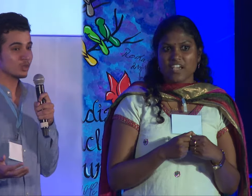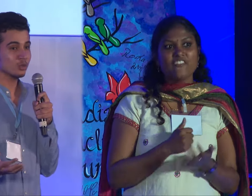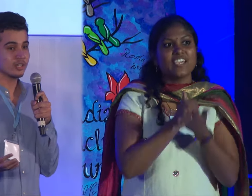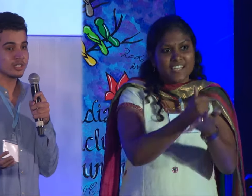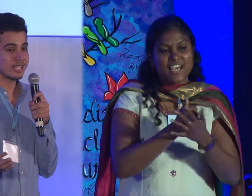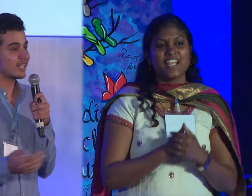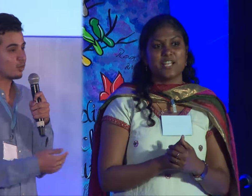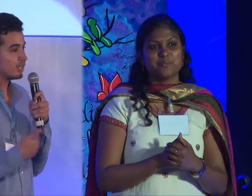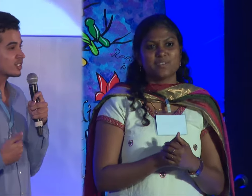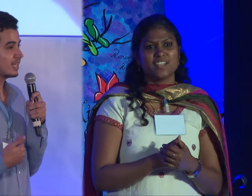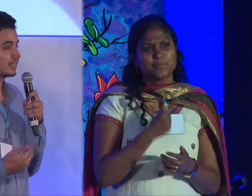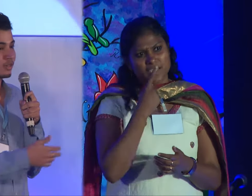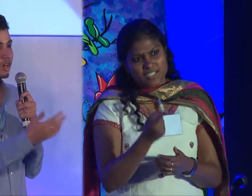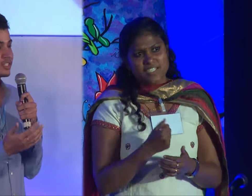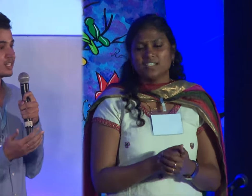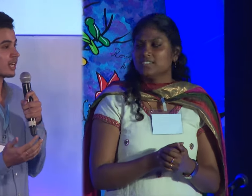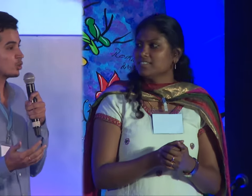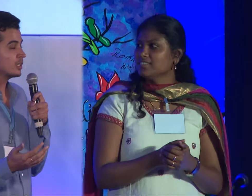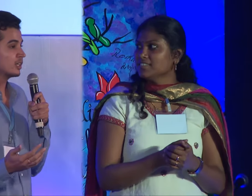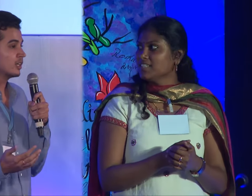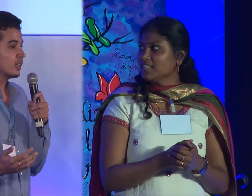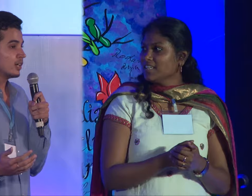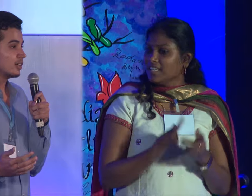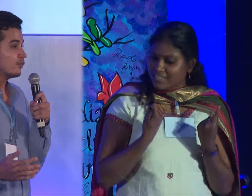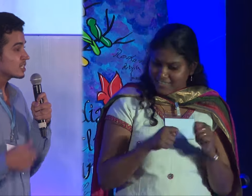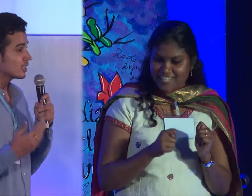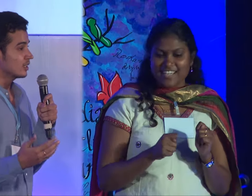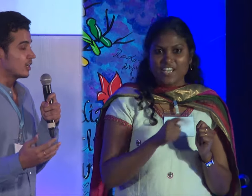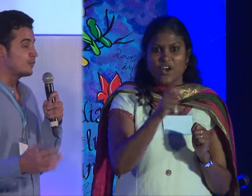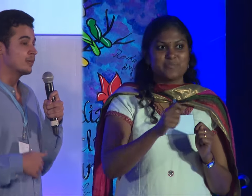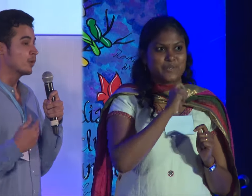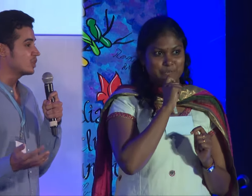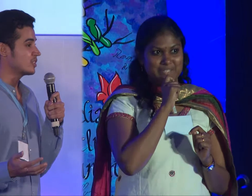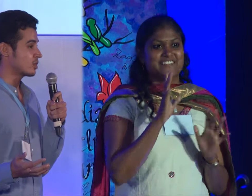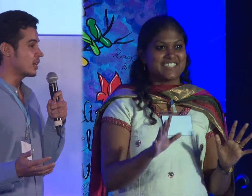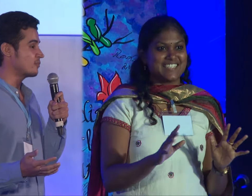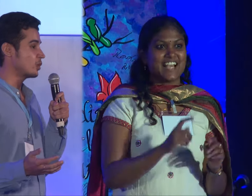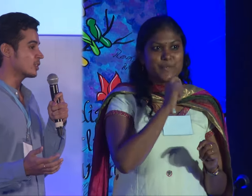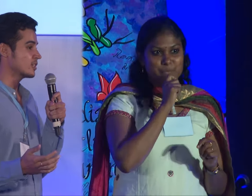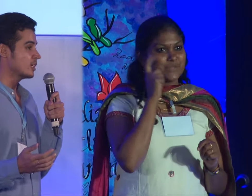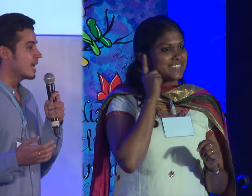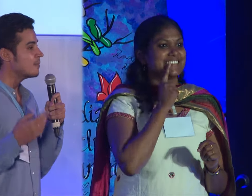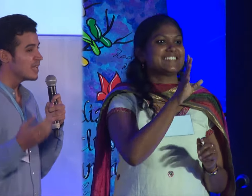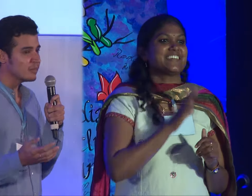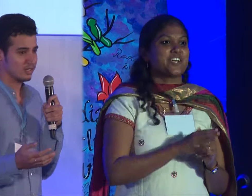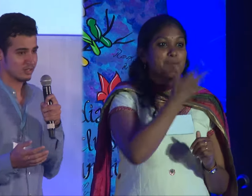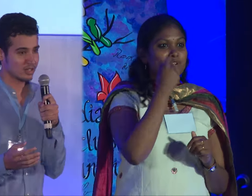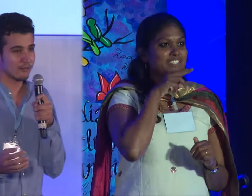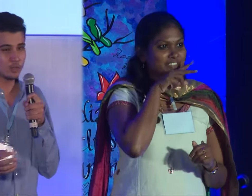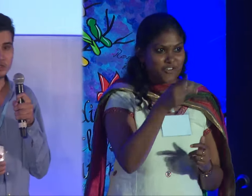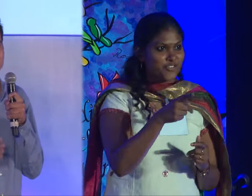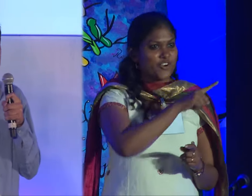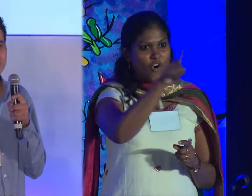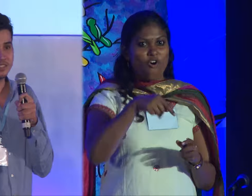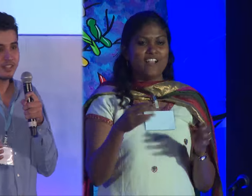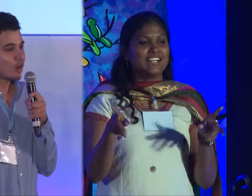we would just like to say that we are trying it, and all of us can try to be the whistle, and we can blow the whistle on a deaf bureaucracy, and maybe